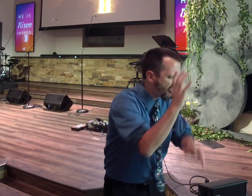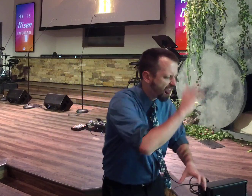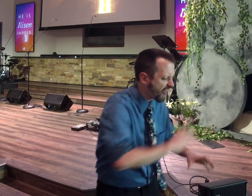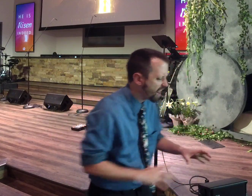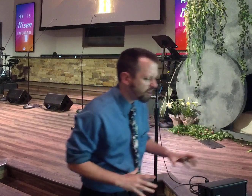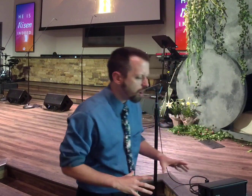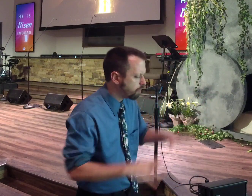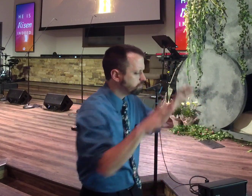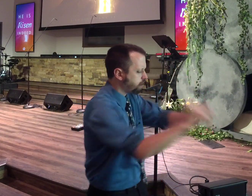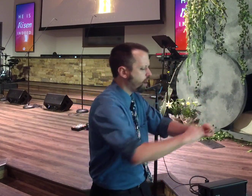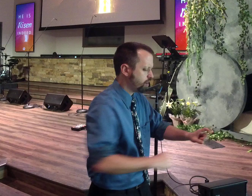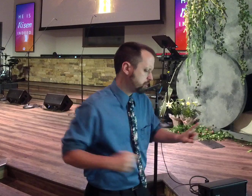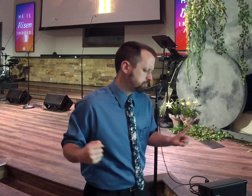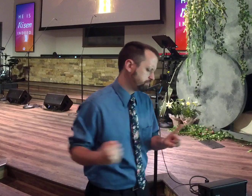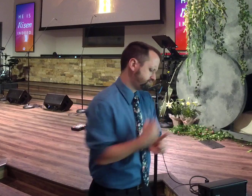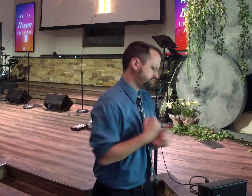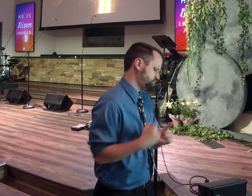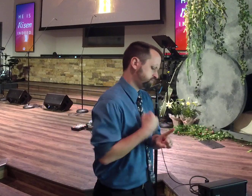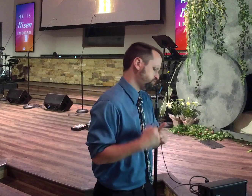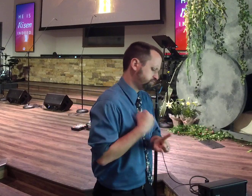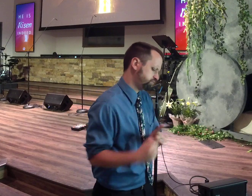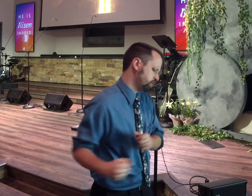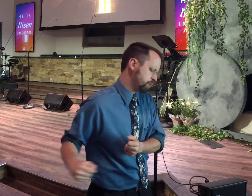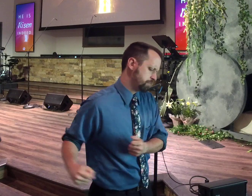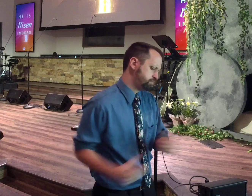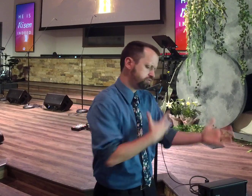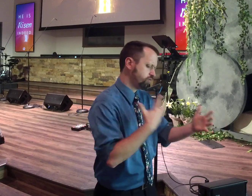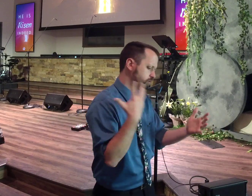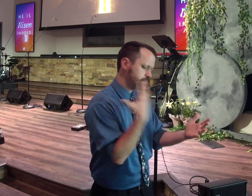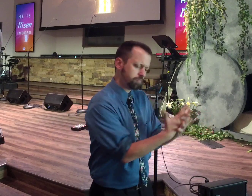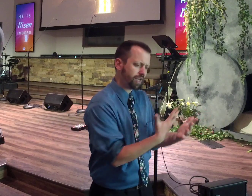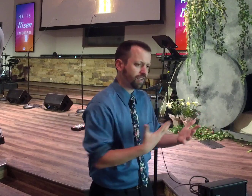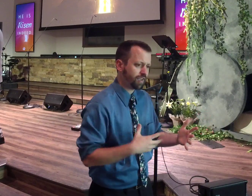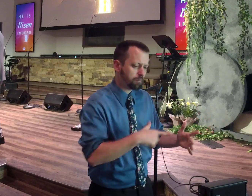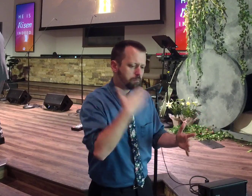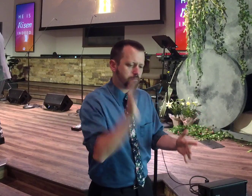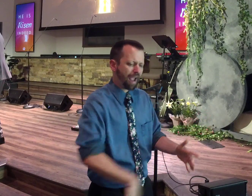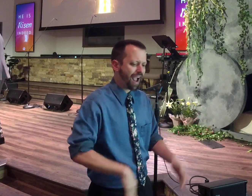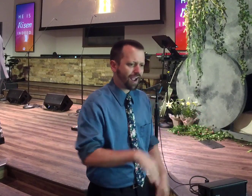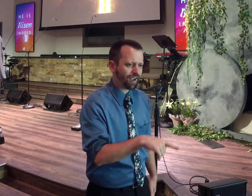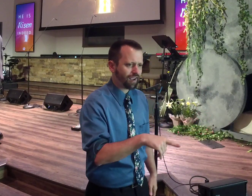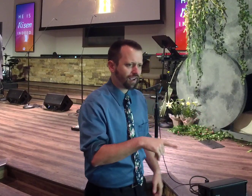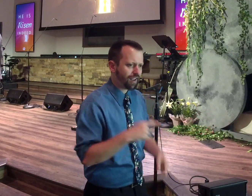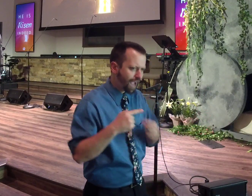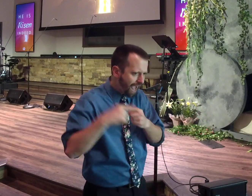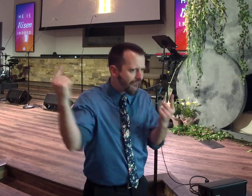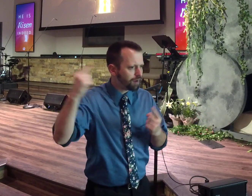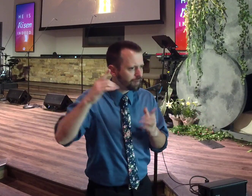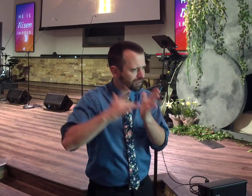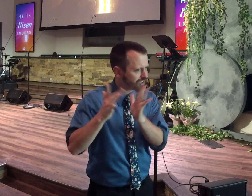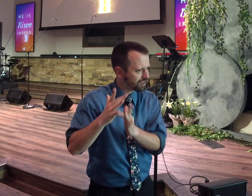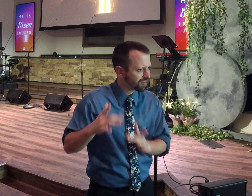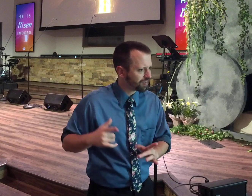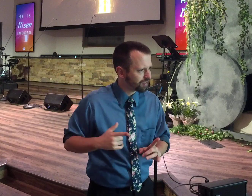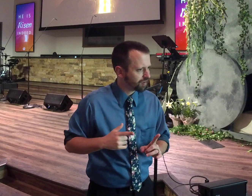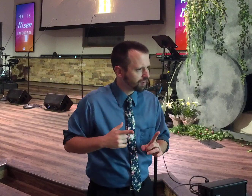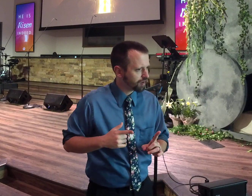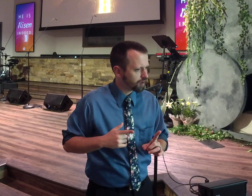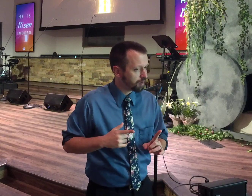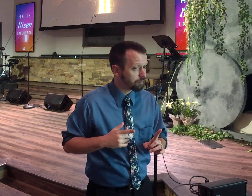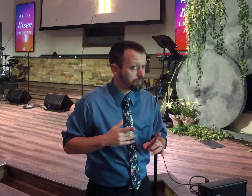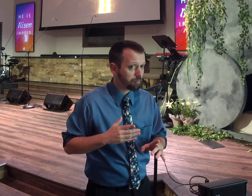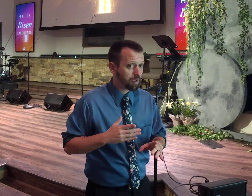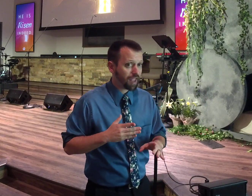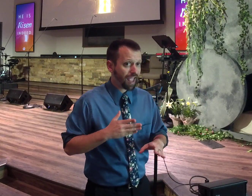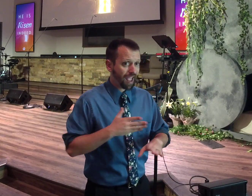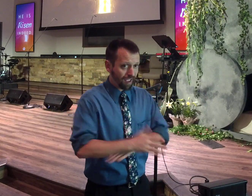see that they were beaten. He would see that they were imprisoned. He was the enemy of Jesus. But after, on